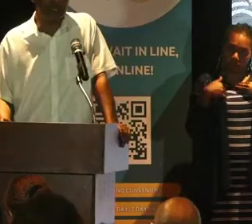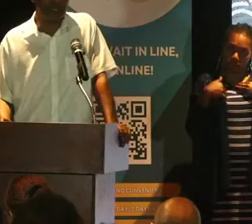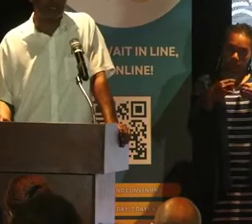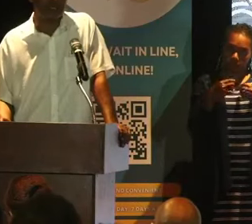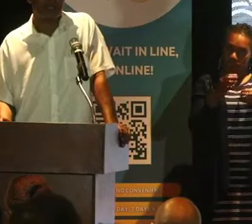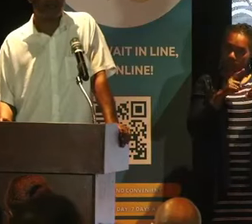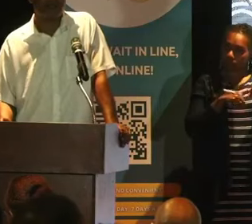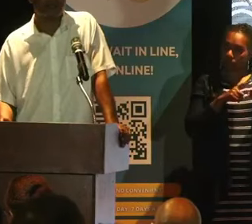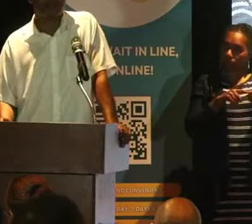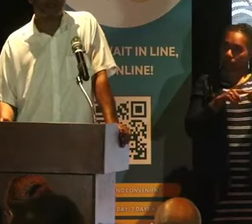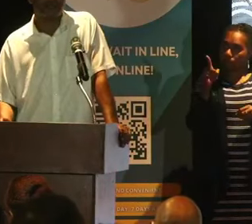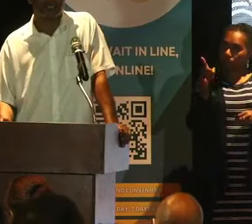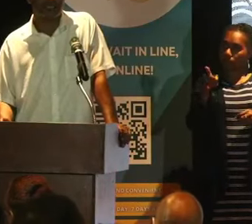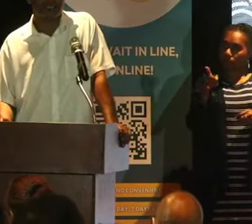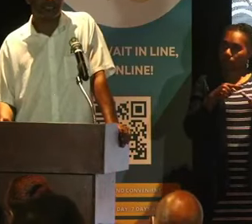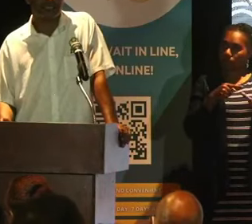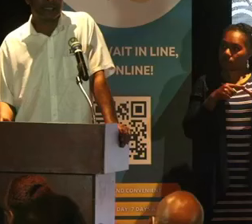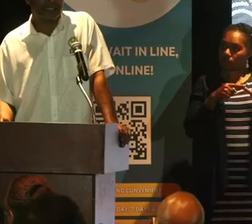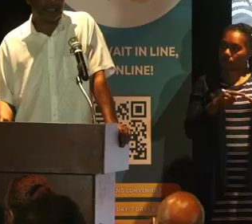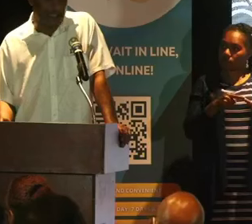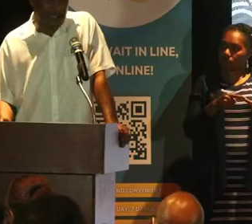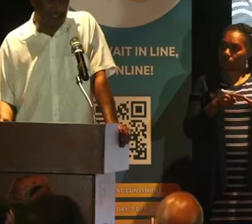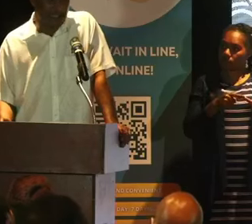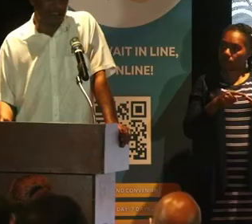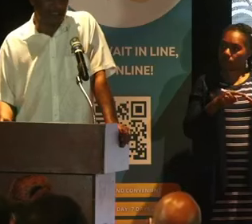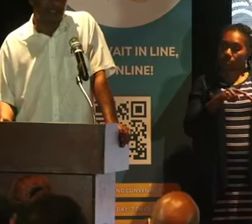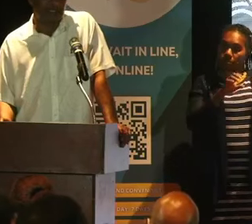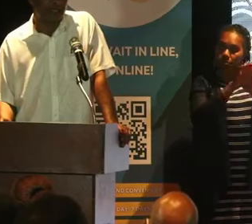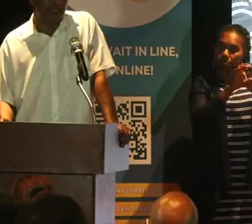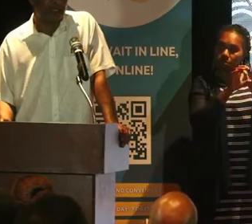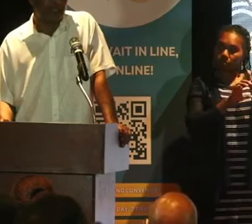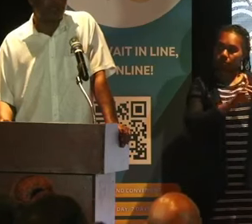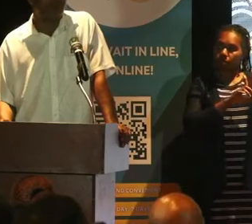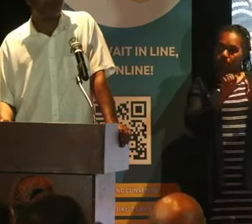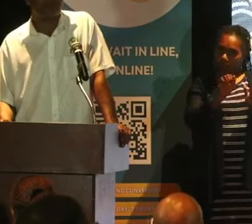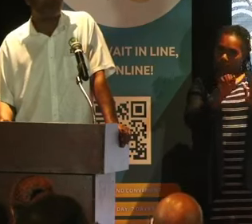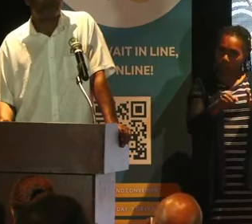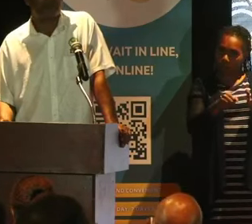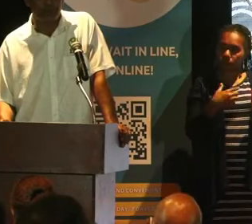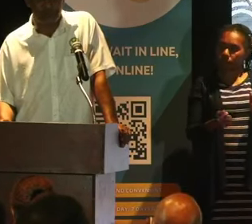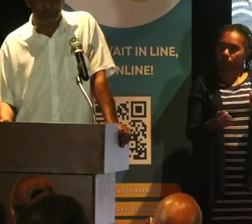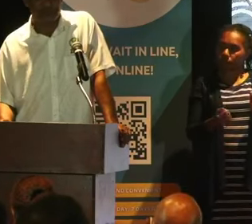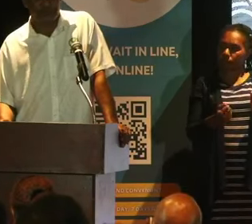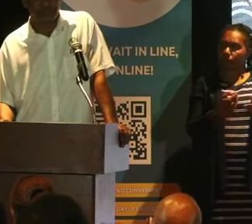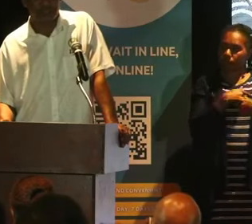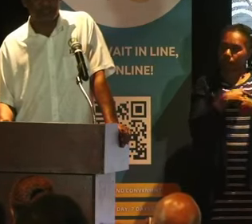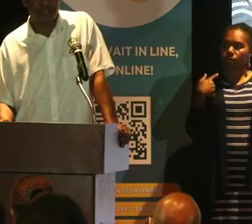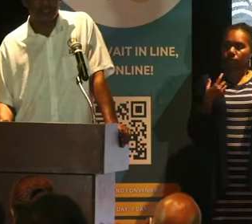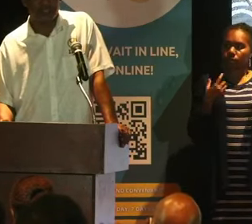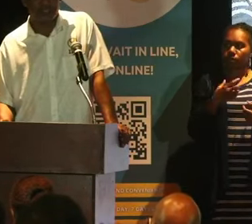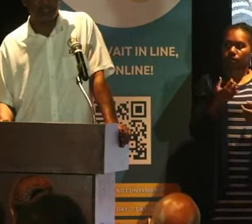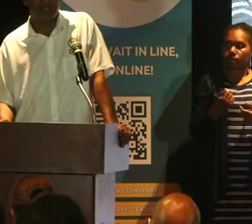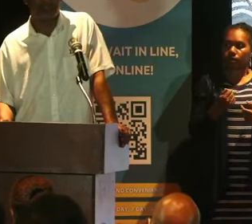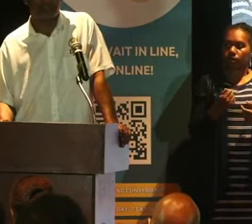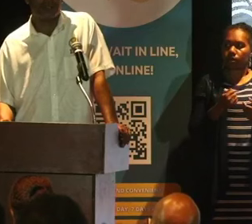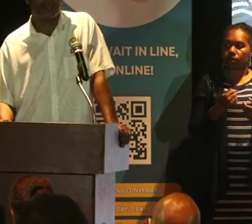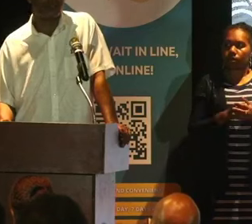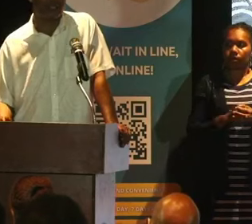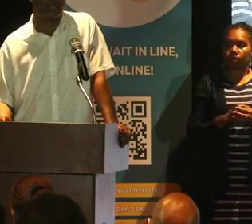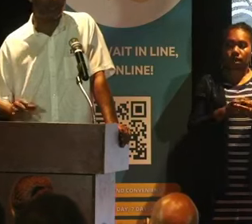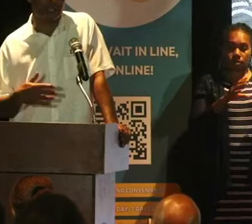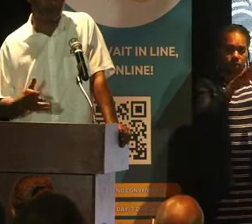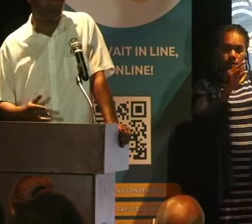The first one is on constitution. Yes, we do have a model constitution. When